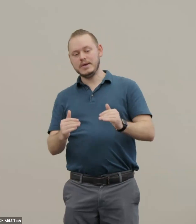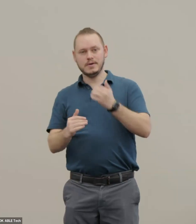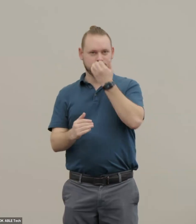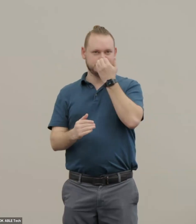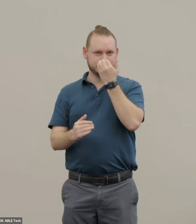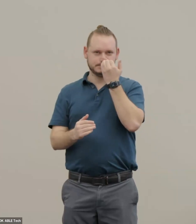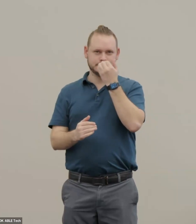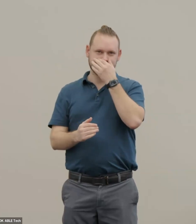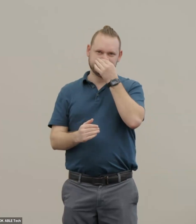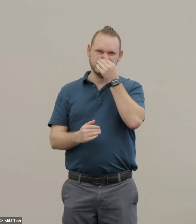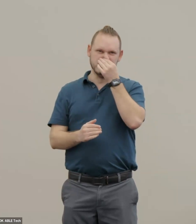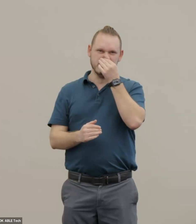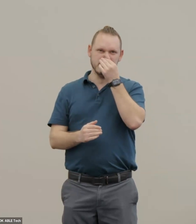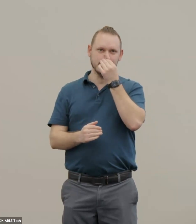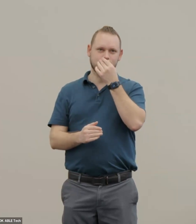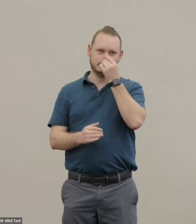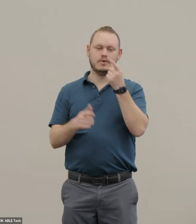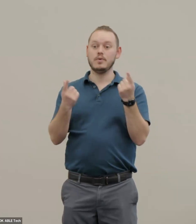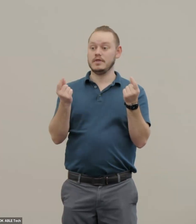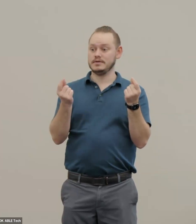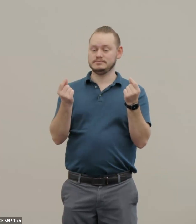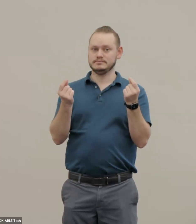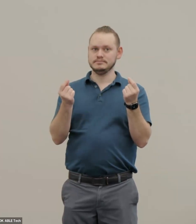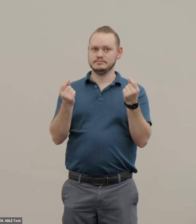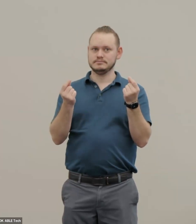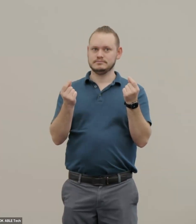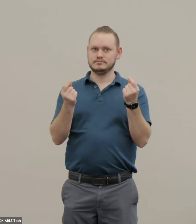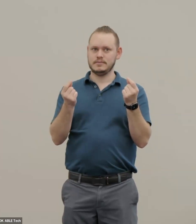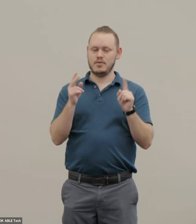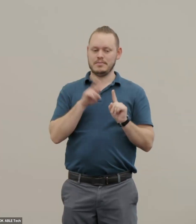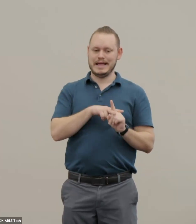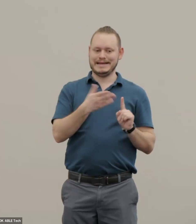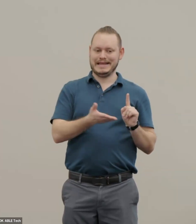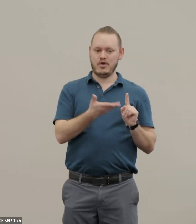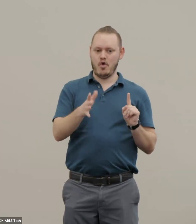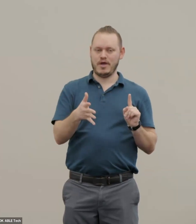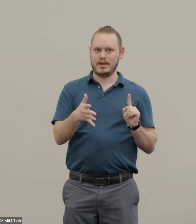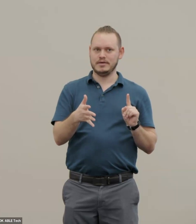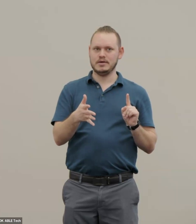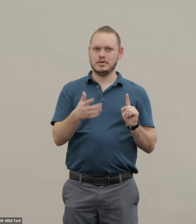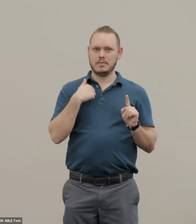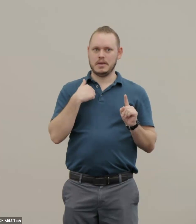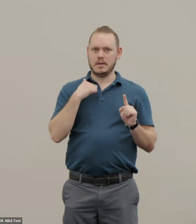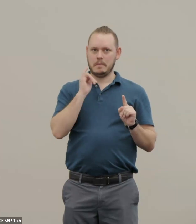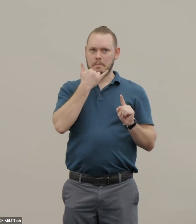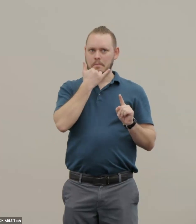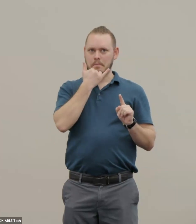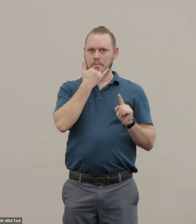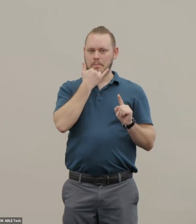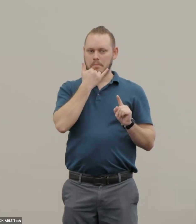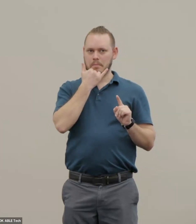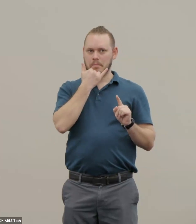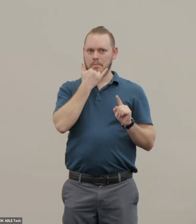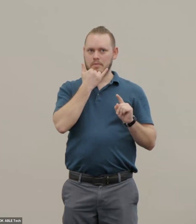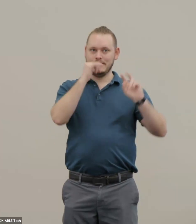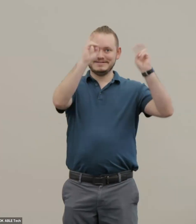here. Oh, and what that did, that was already applied here, right? So let me apply